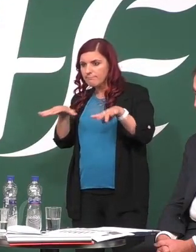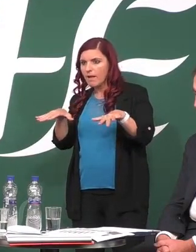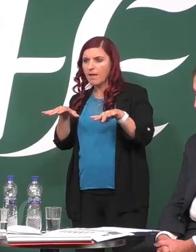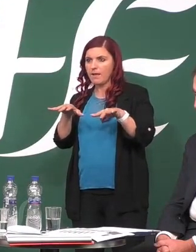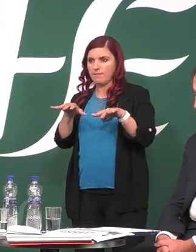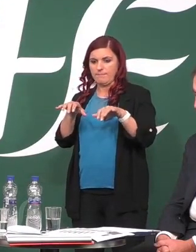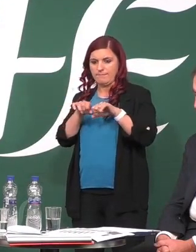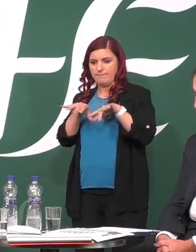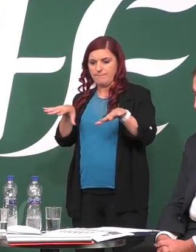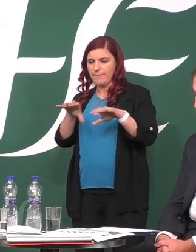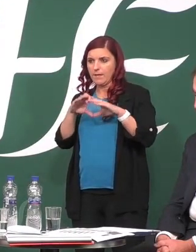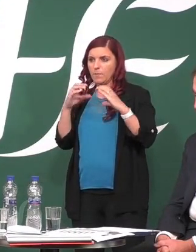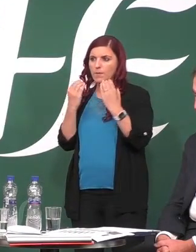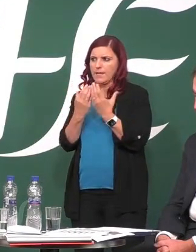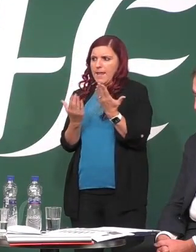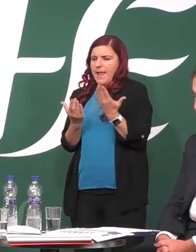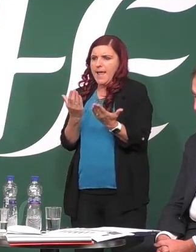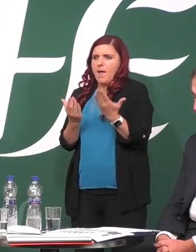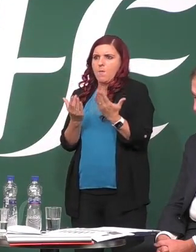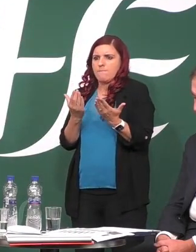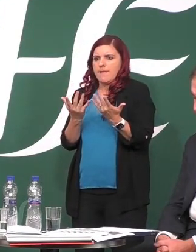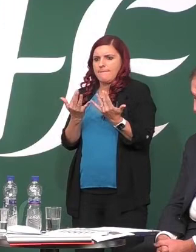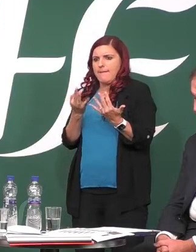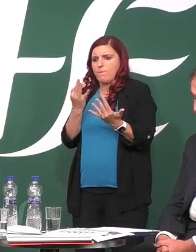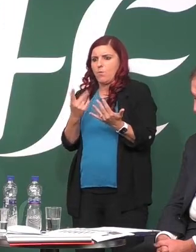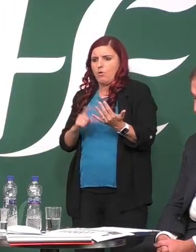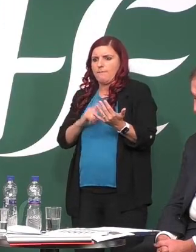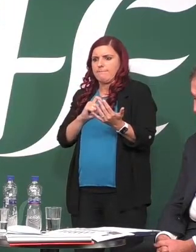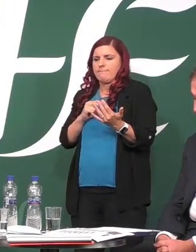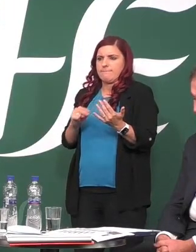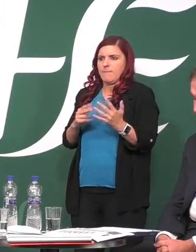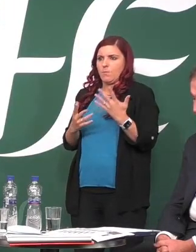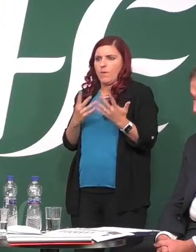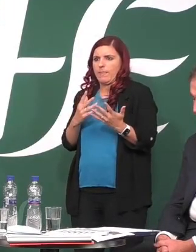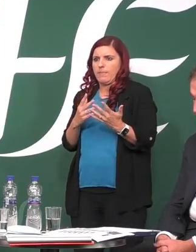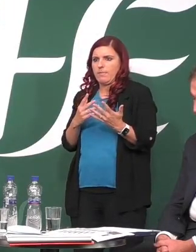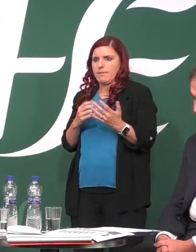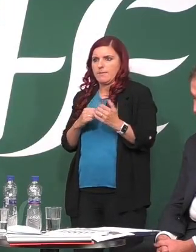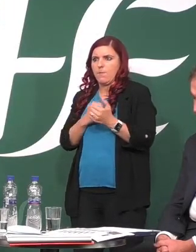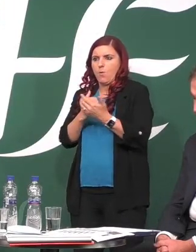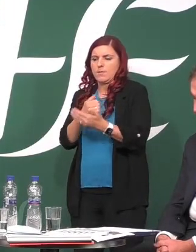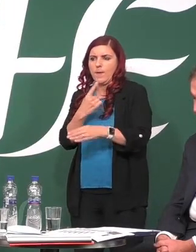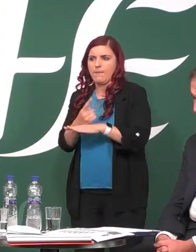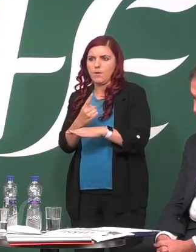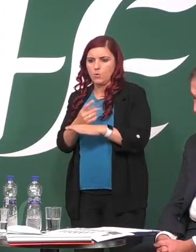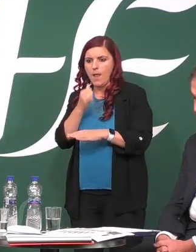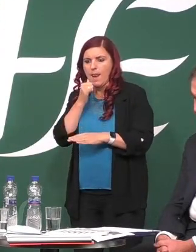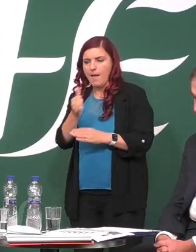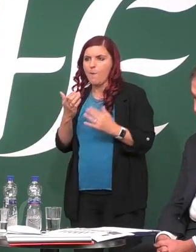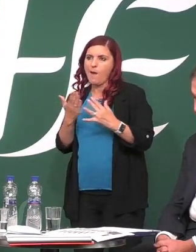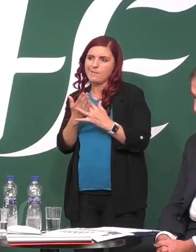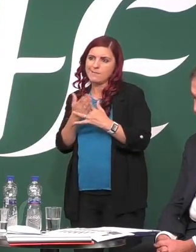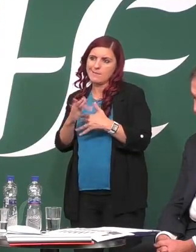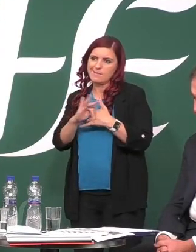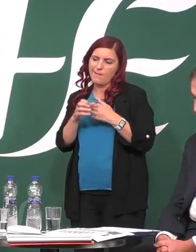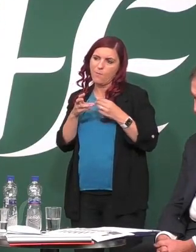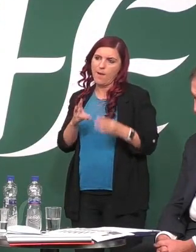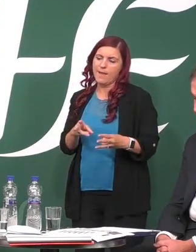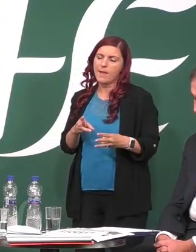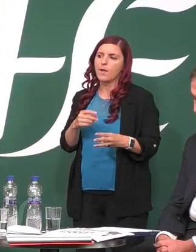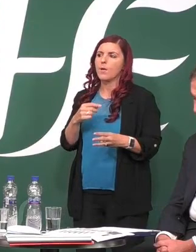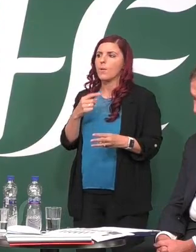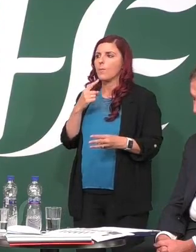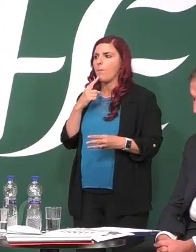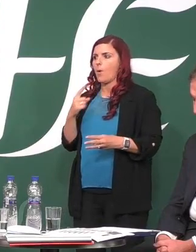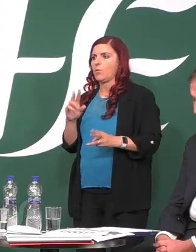community, and how confident that we are that the processes that we have in place allow access safely. So there's absolutely nobody